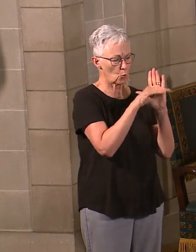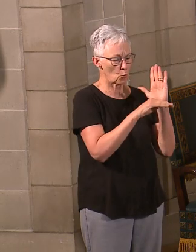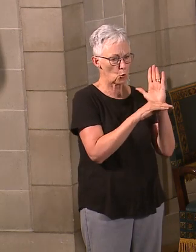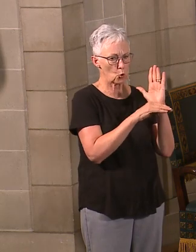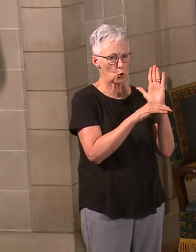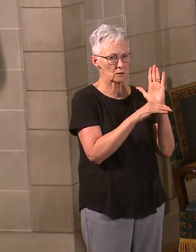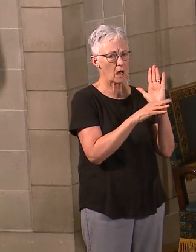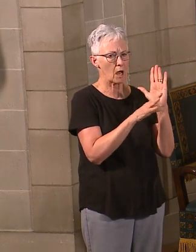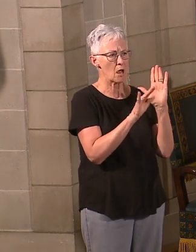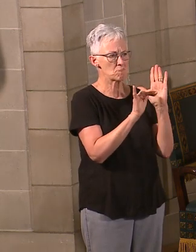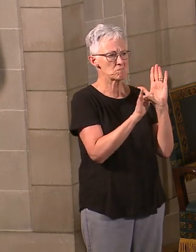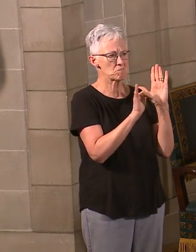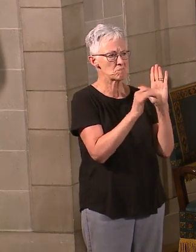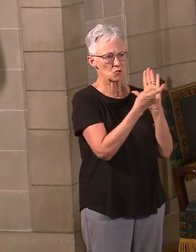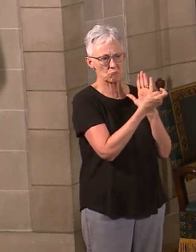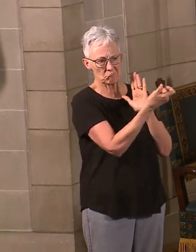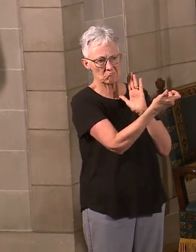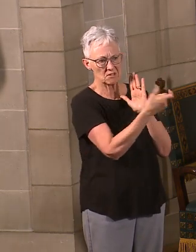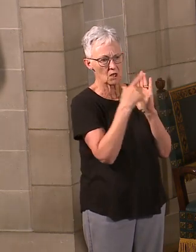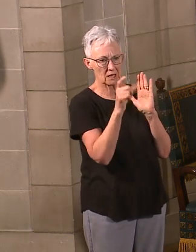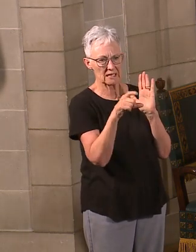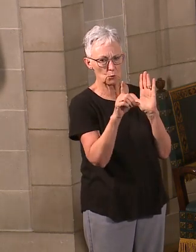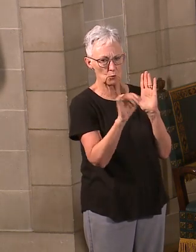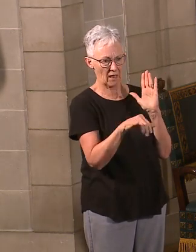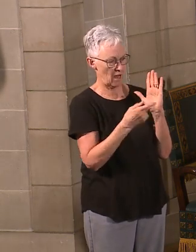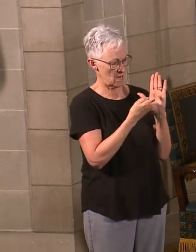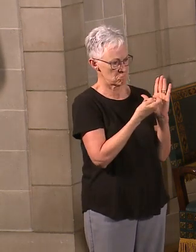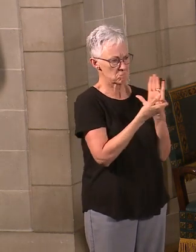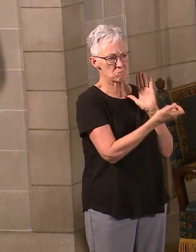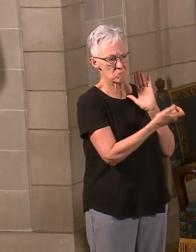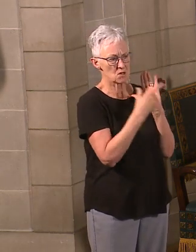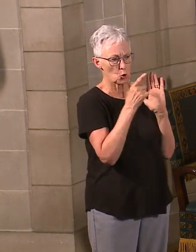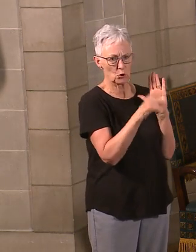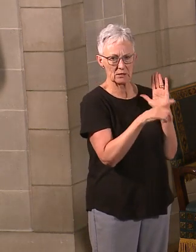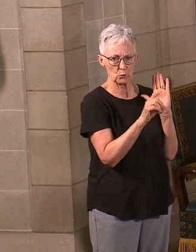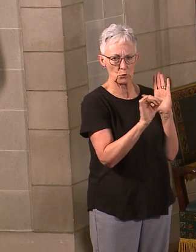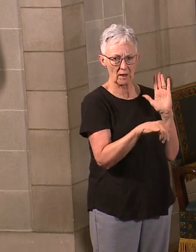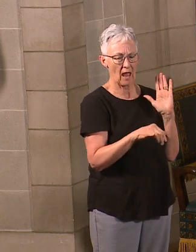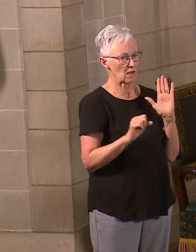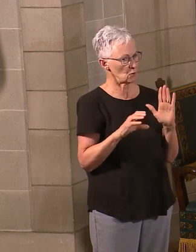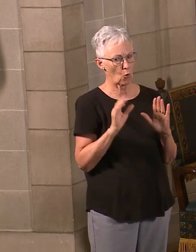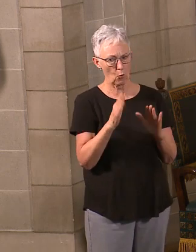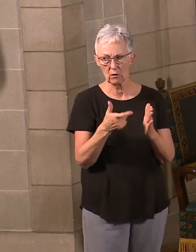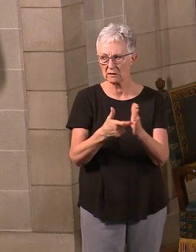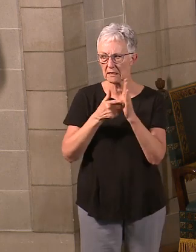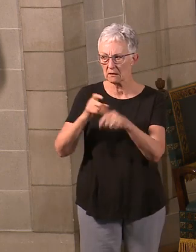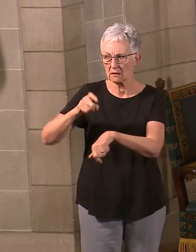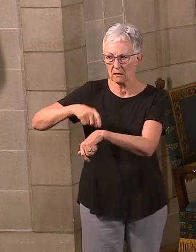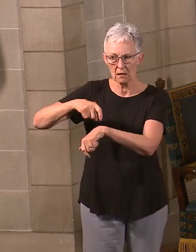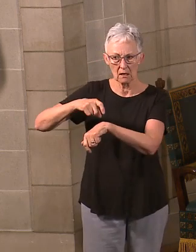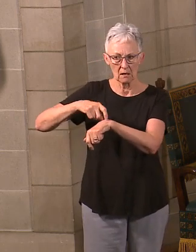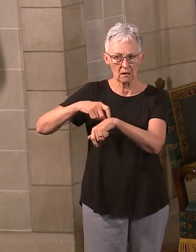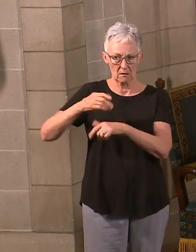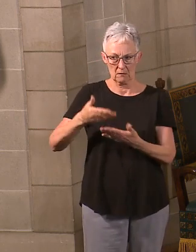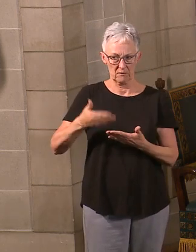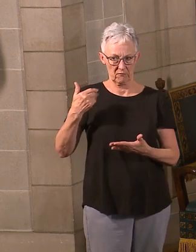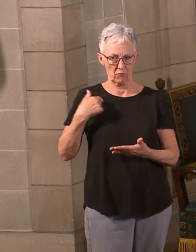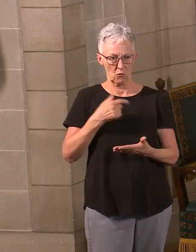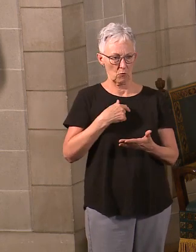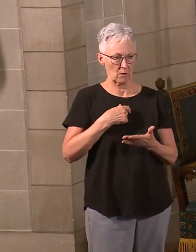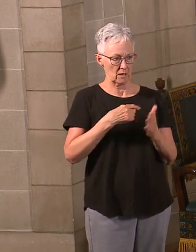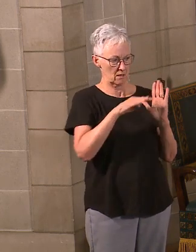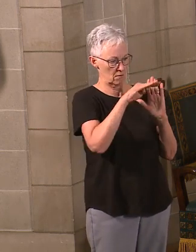over time to make sure that we don't see the virus bounce back. So it is going to take some time to loosen those restrictions. So this is something, again,